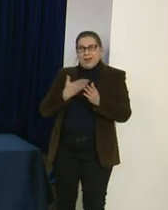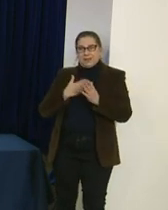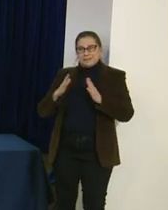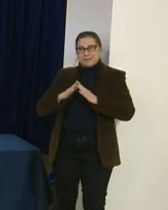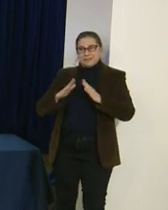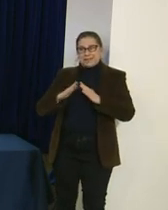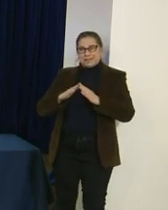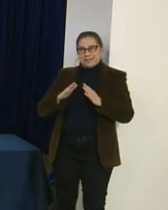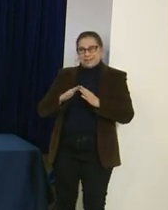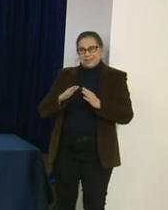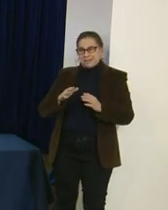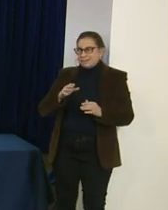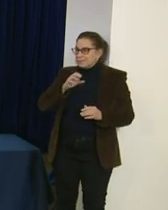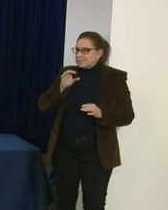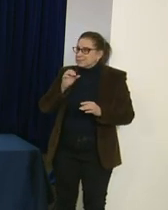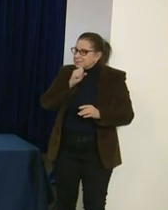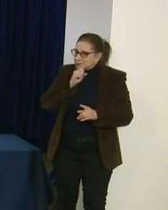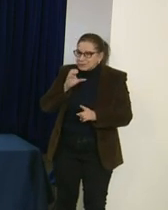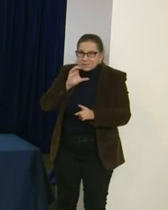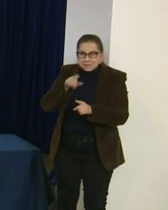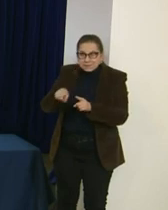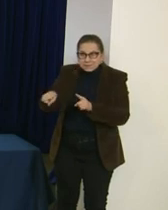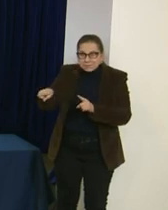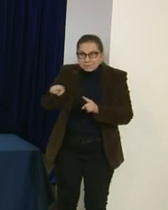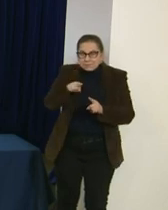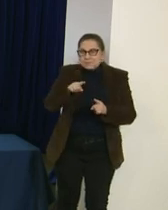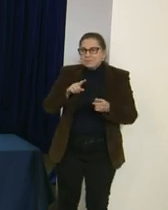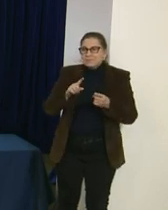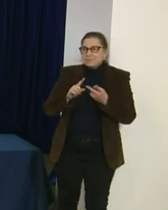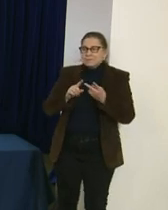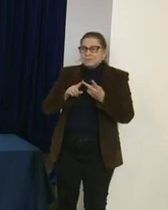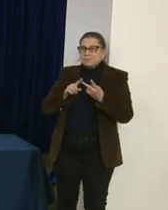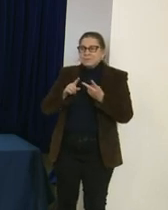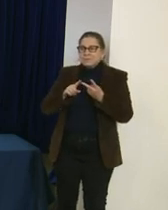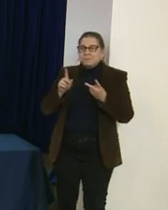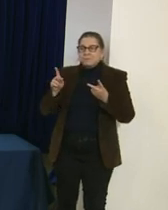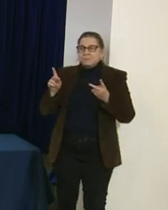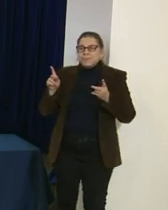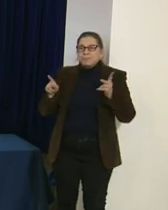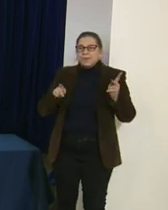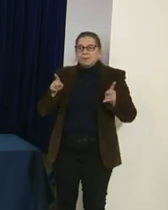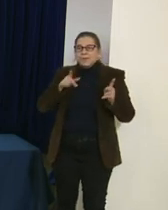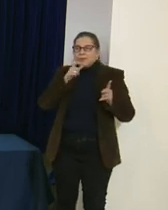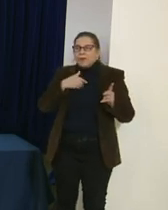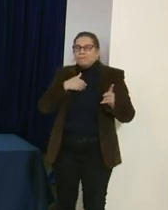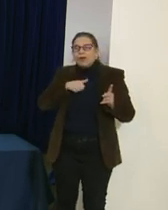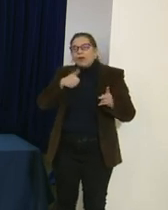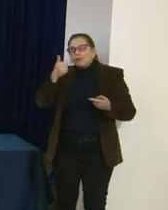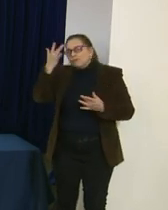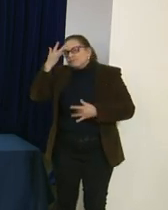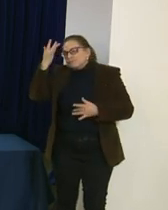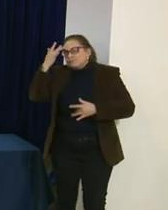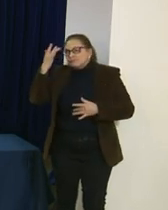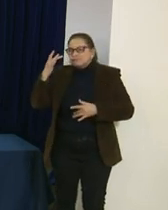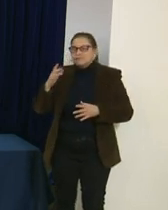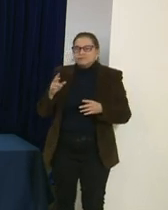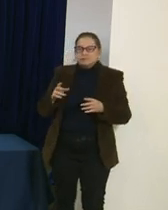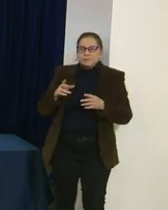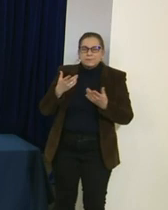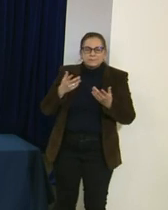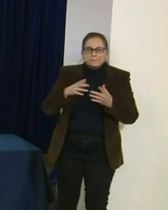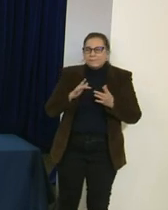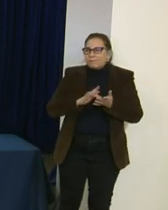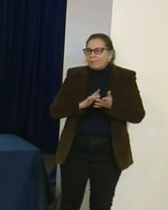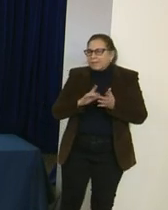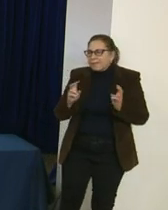senior citizens and people who may have underlying conditions. This is not a nice to. This is something